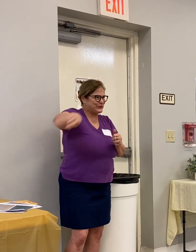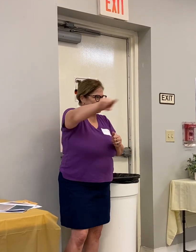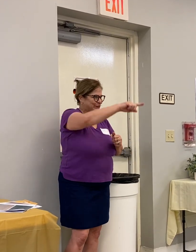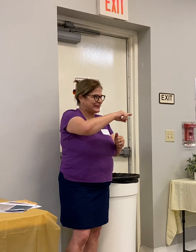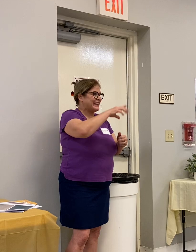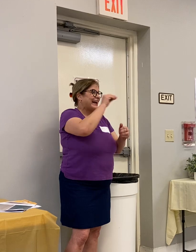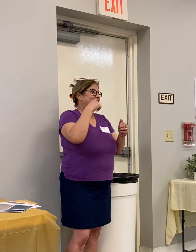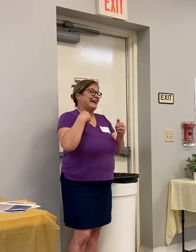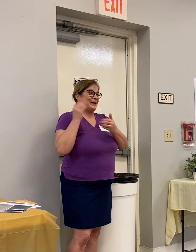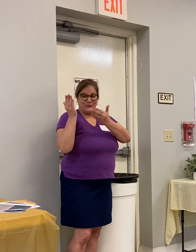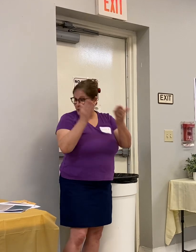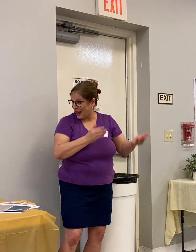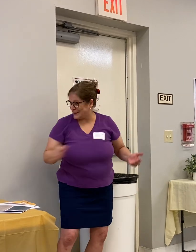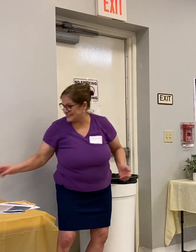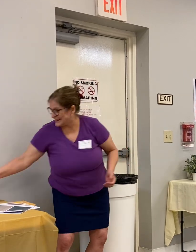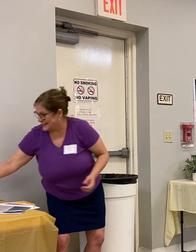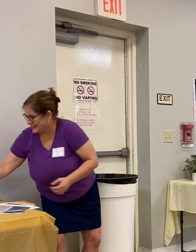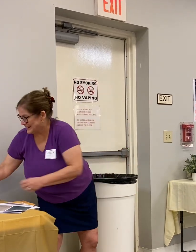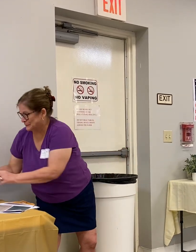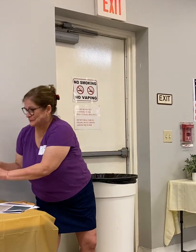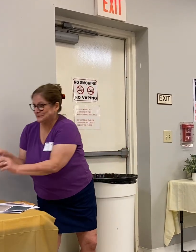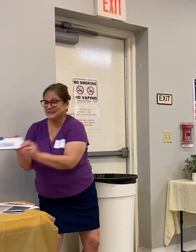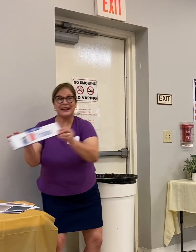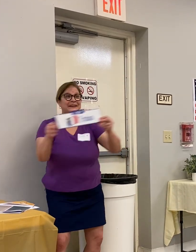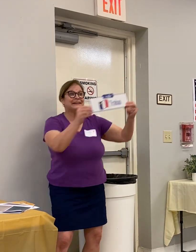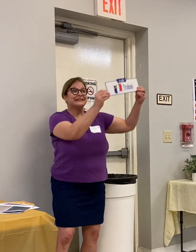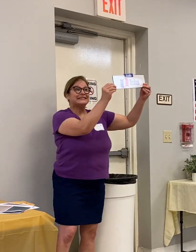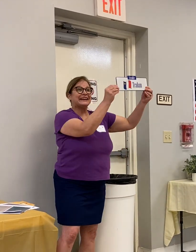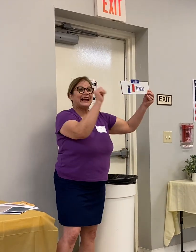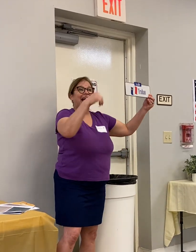I held on to it now to share this with you. And I also brought this.